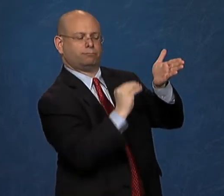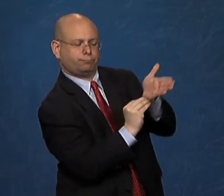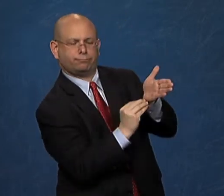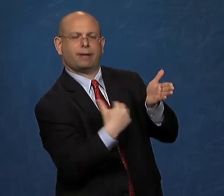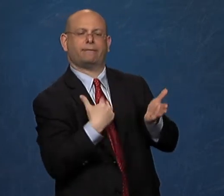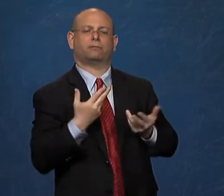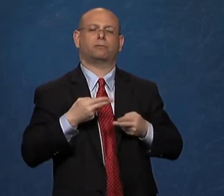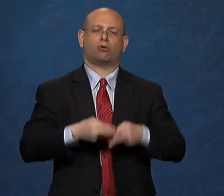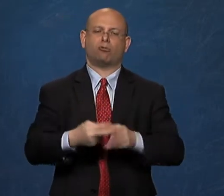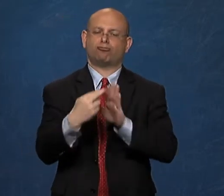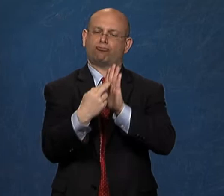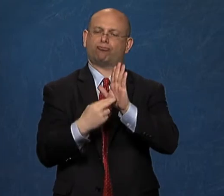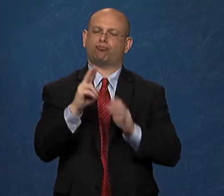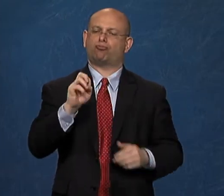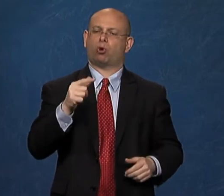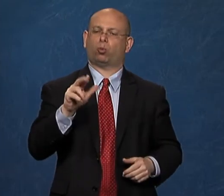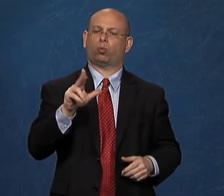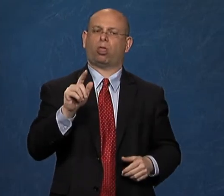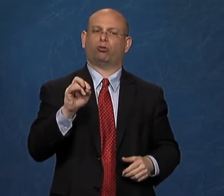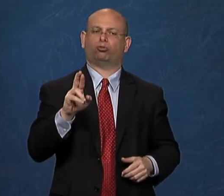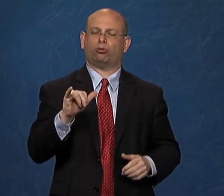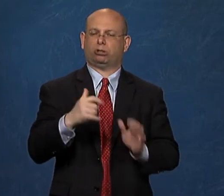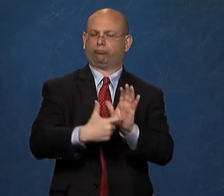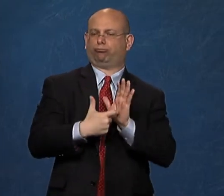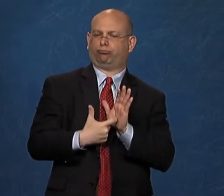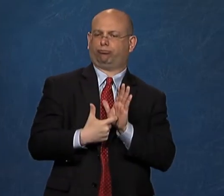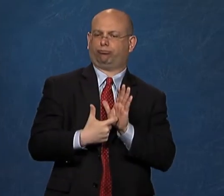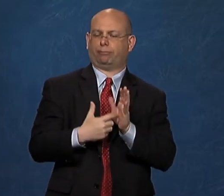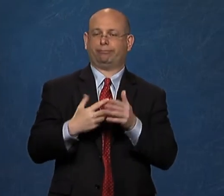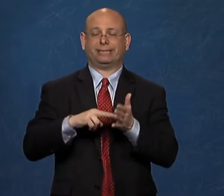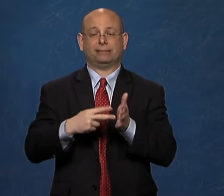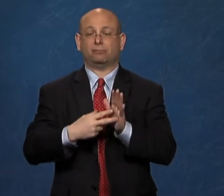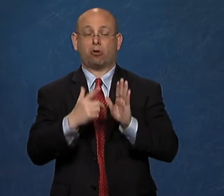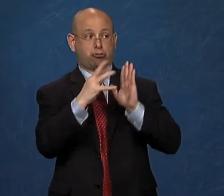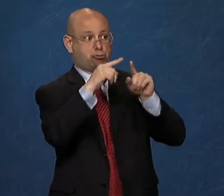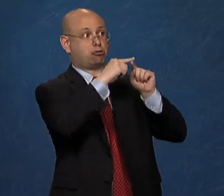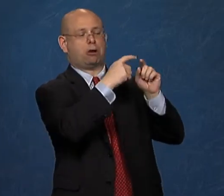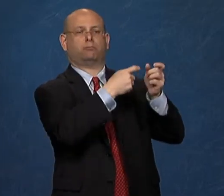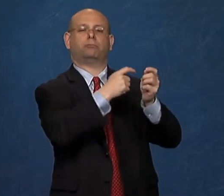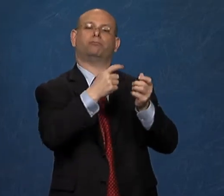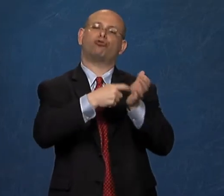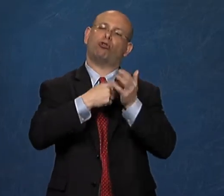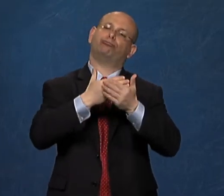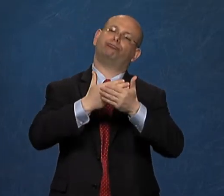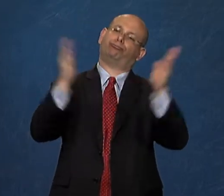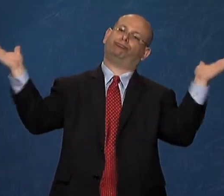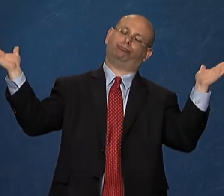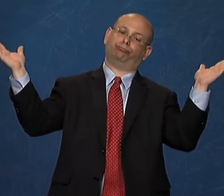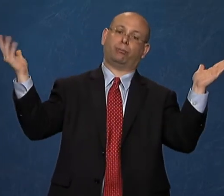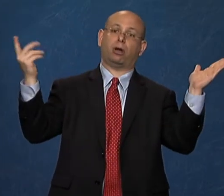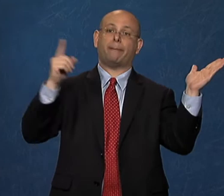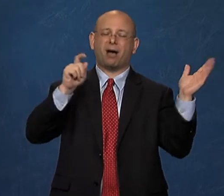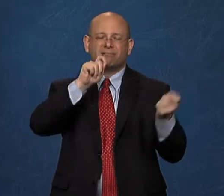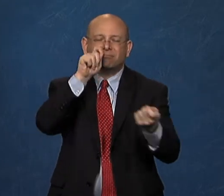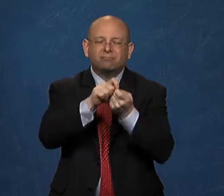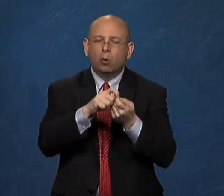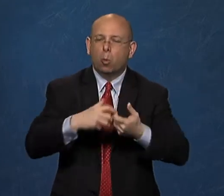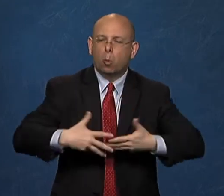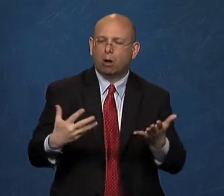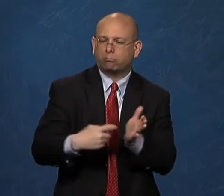and then secondly, what we call the regulatory requirements, which are basically the way that the law is interpreted in general